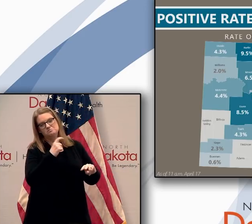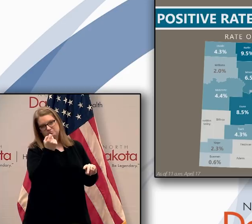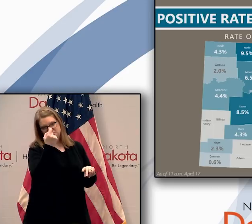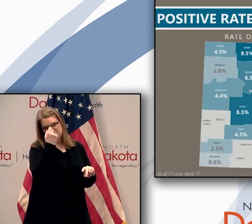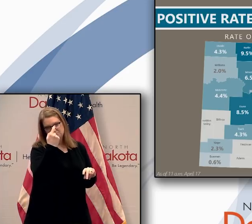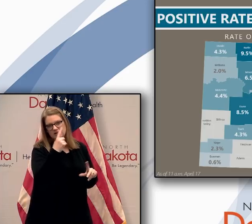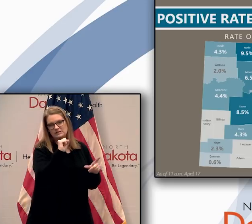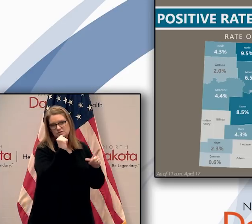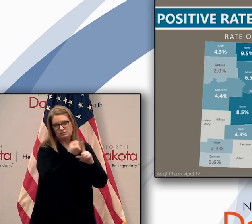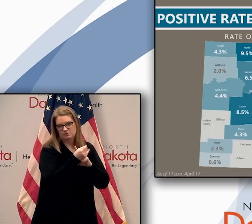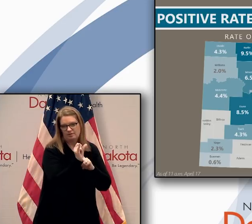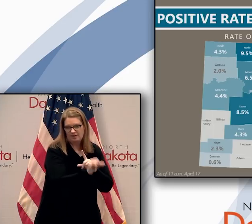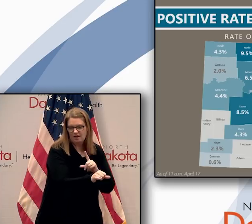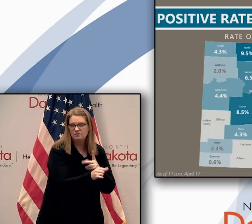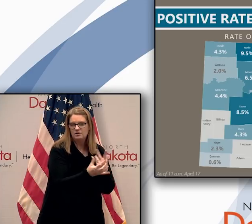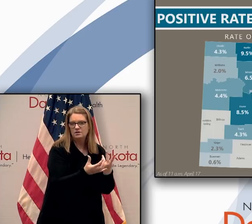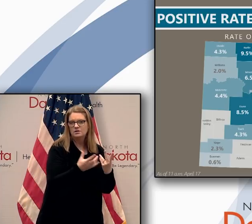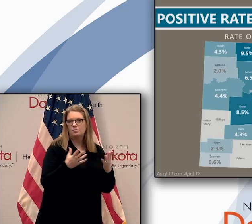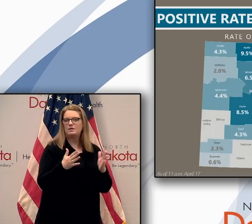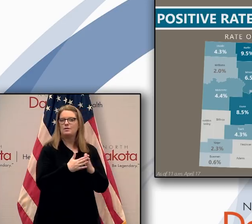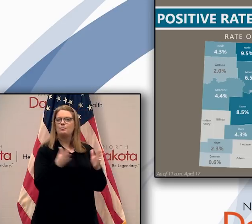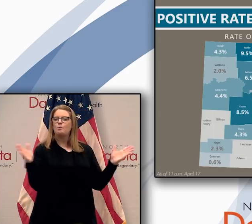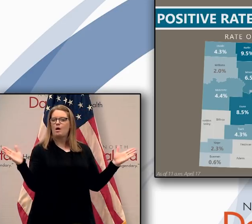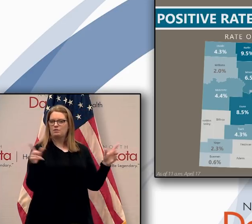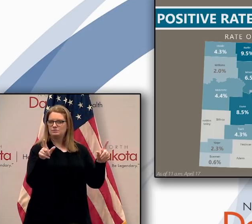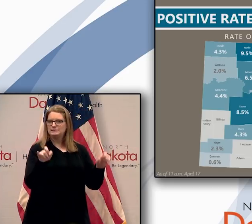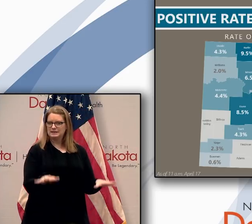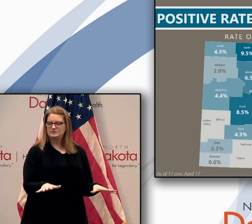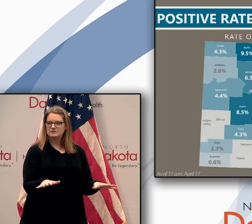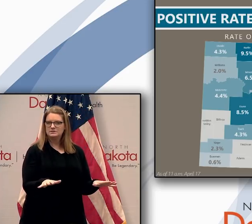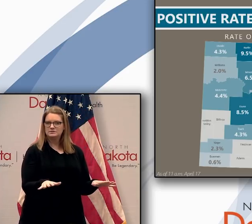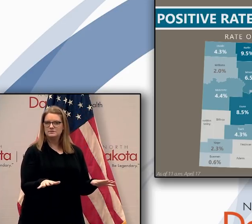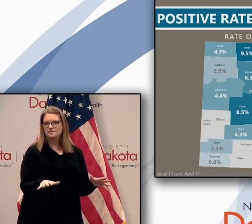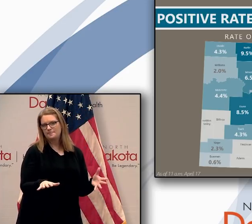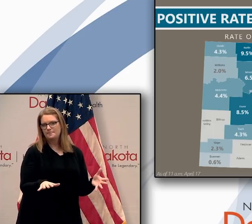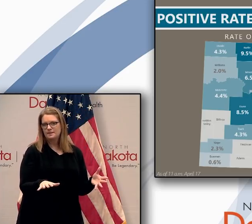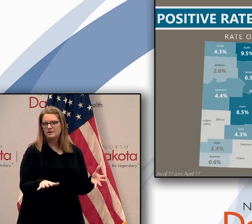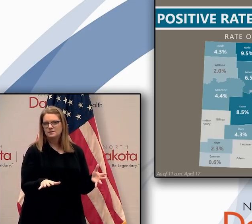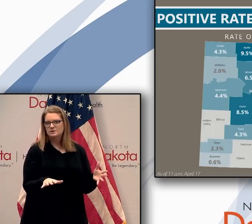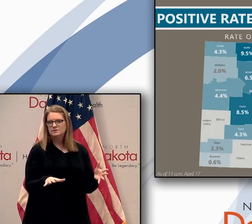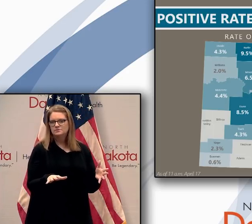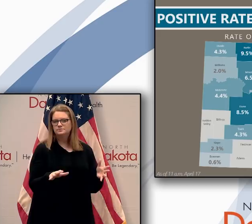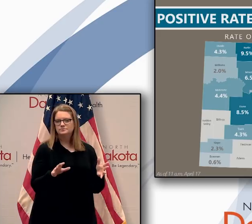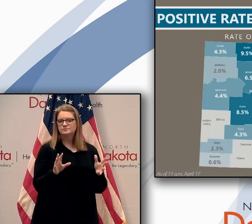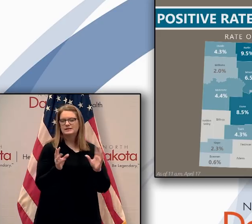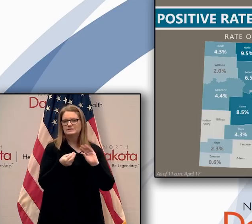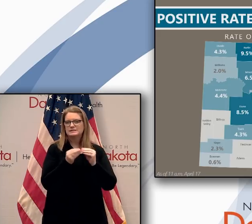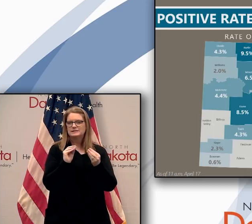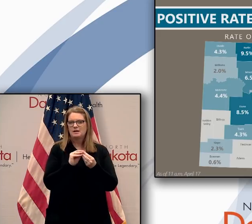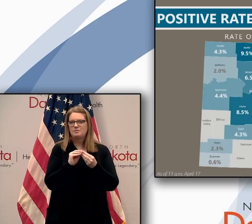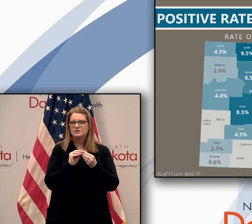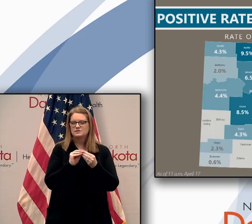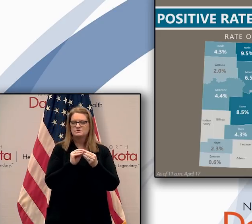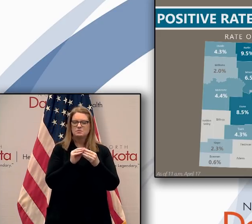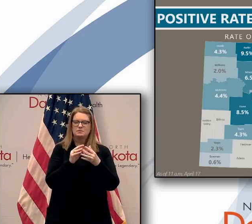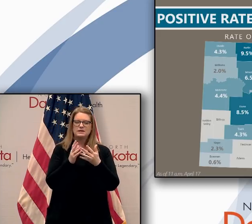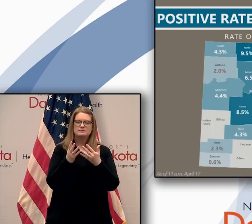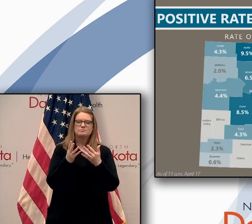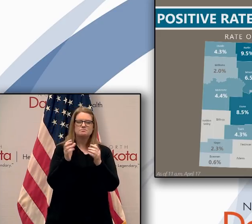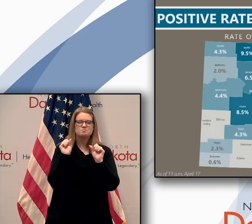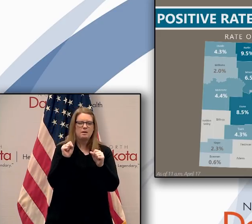line. And so again, with broader testing, these numbers, probably start to aggregate closer together. In Grand